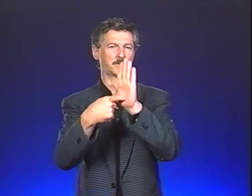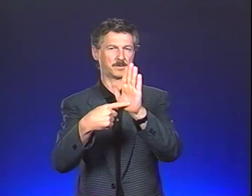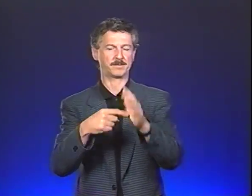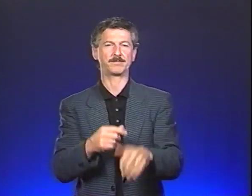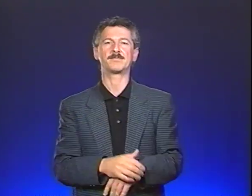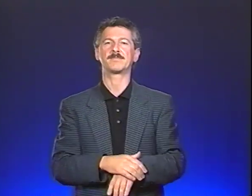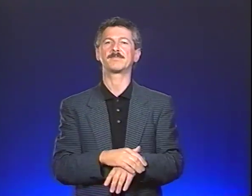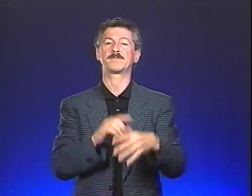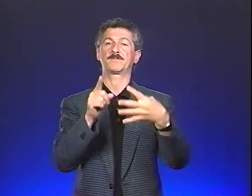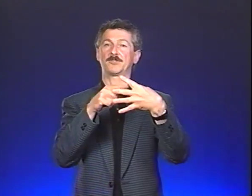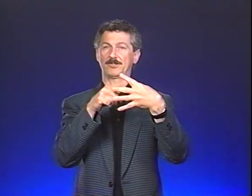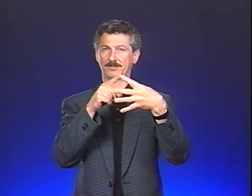call phonological processes.